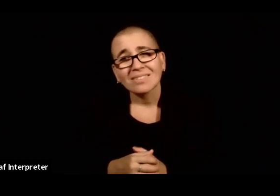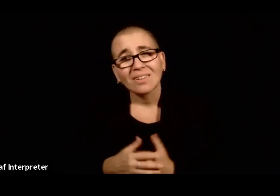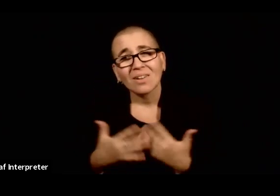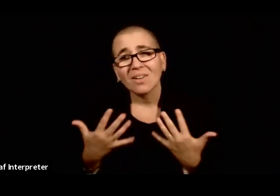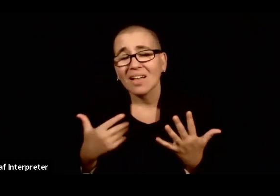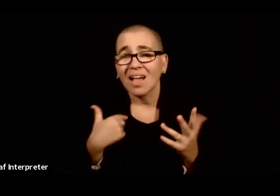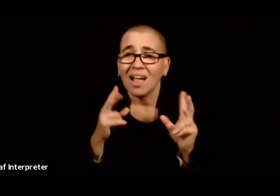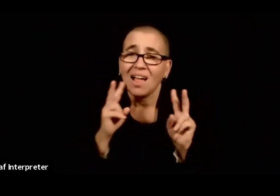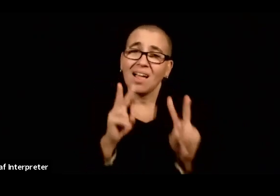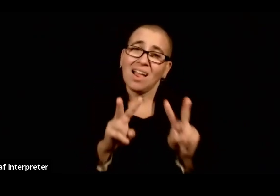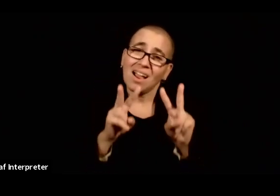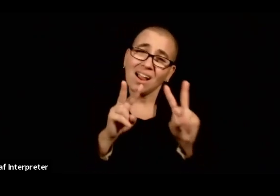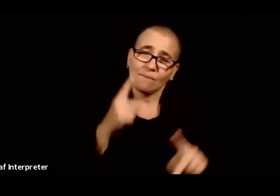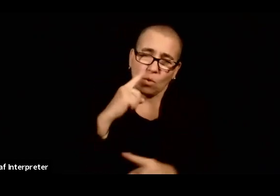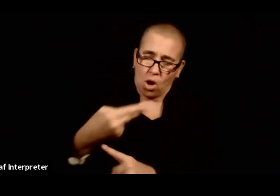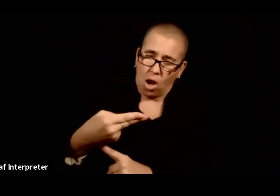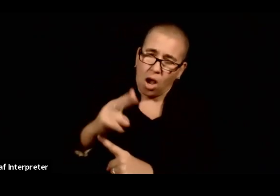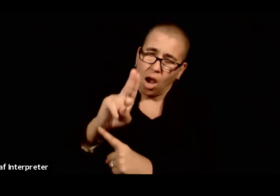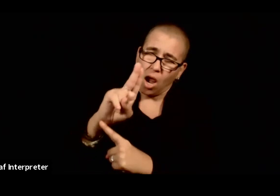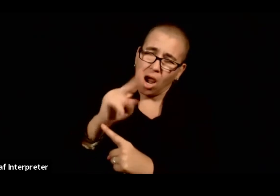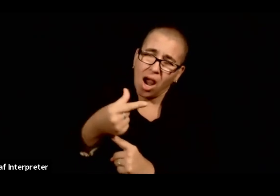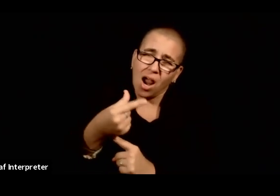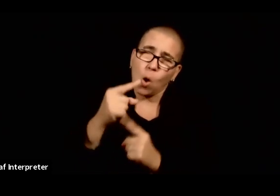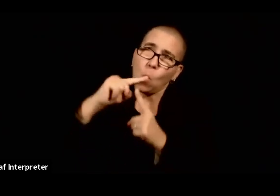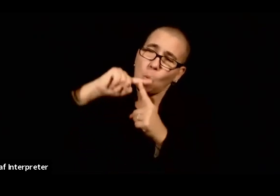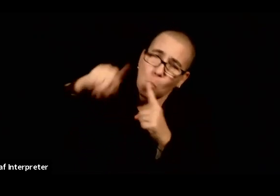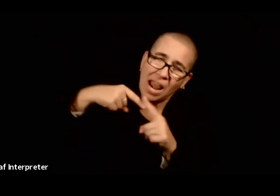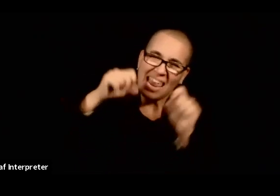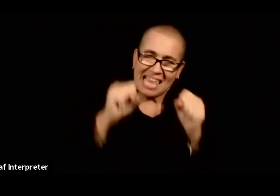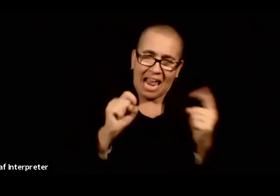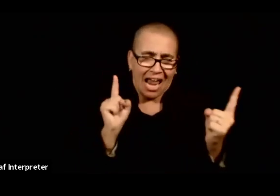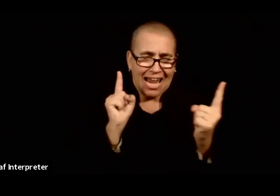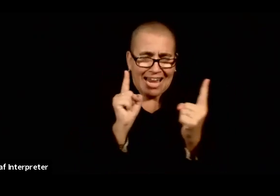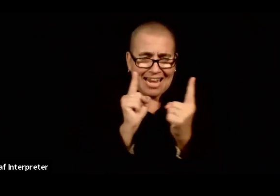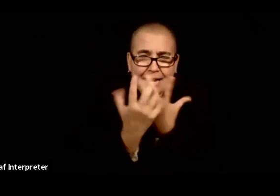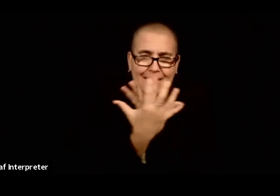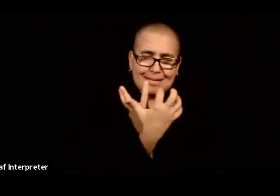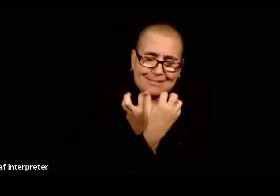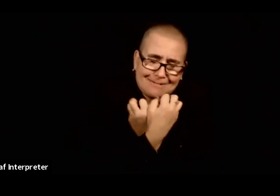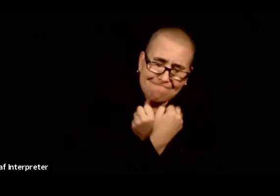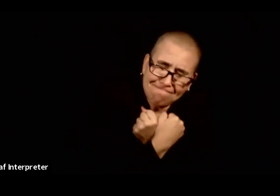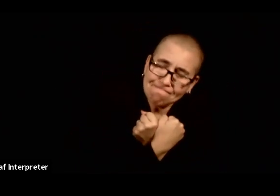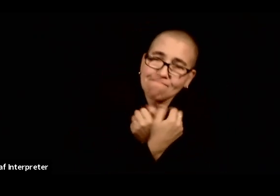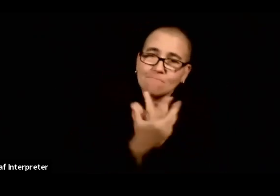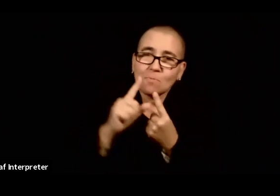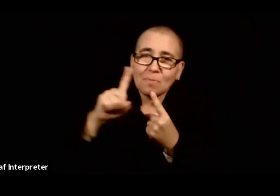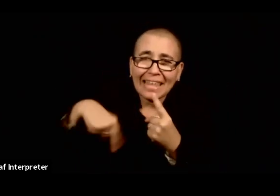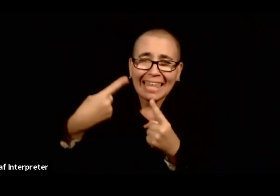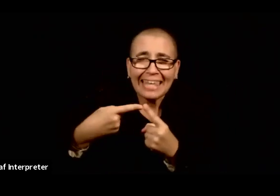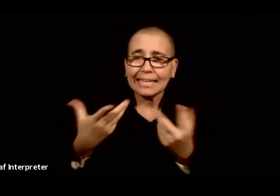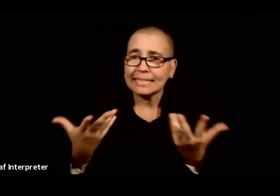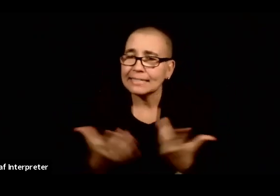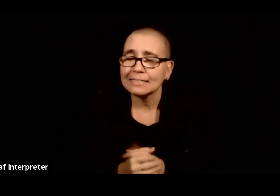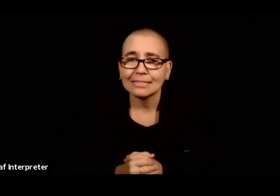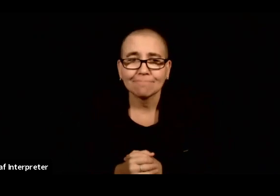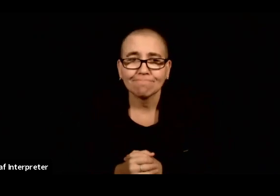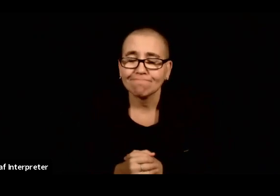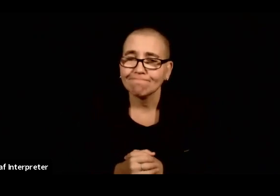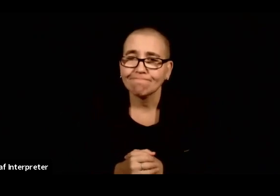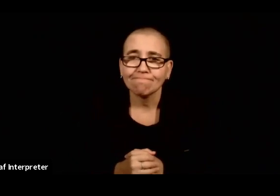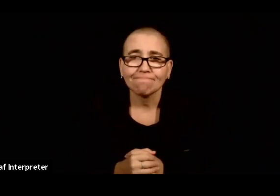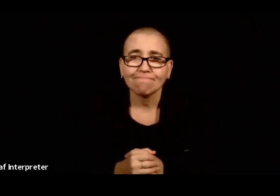when. And in really bad days, if. I reminded Mom many times that there was a pandemic going on and that I wanted